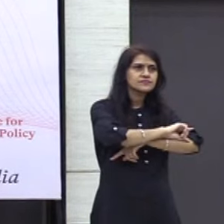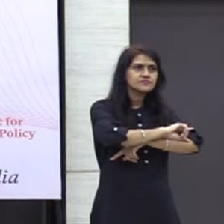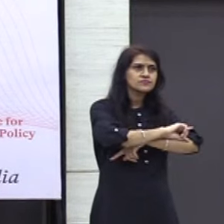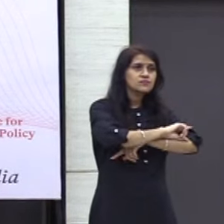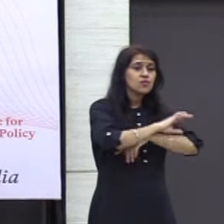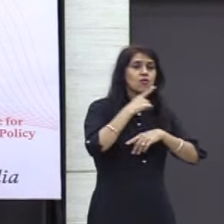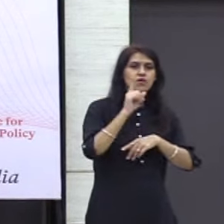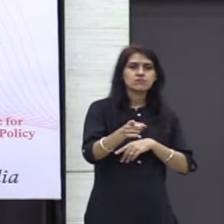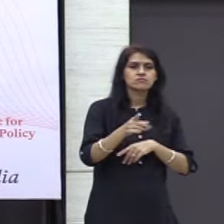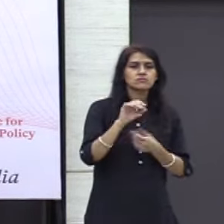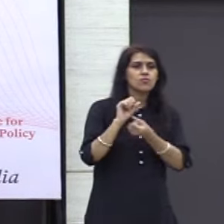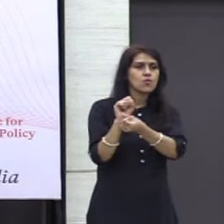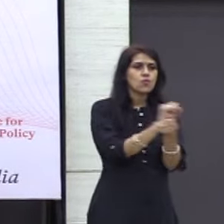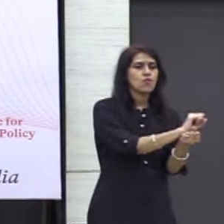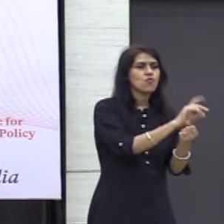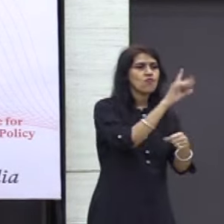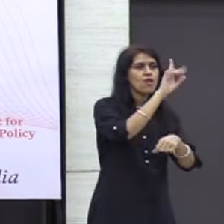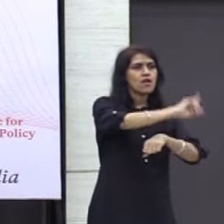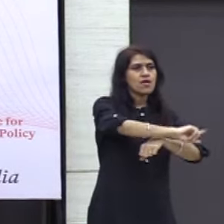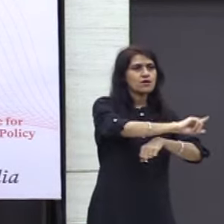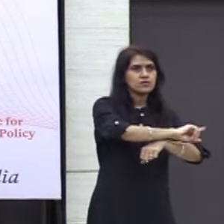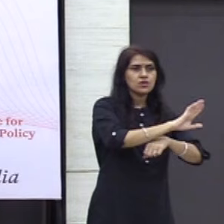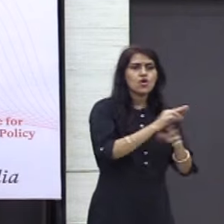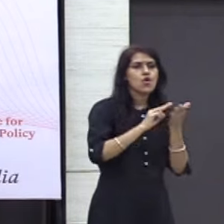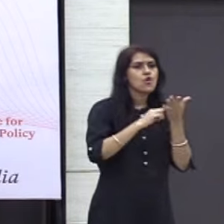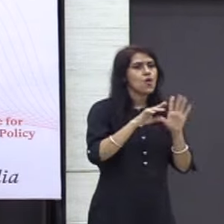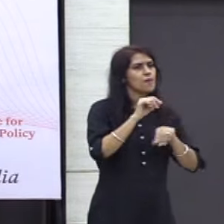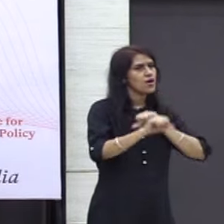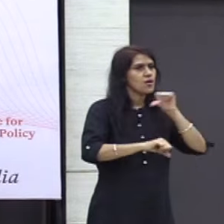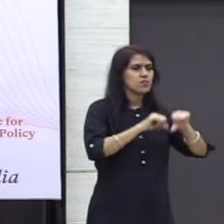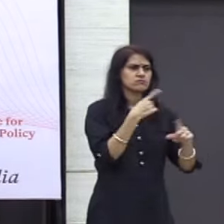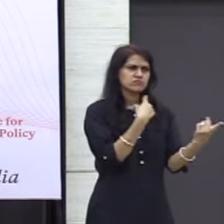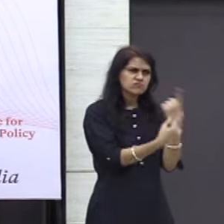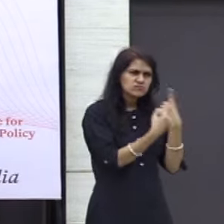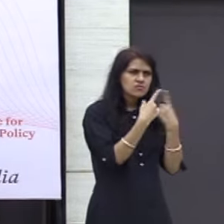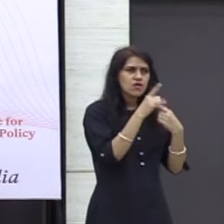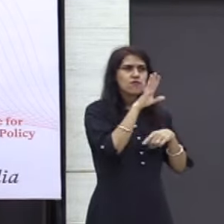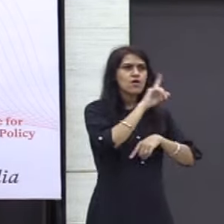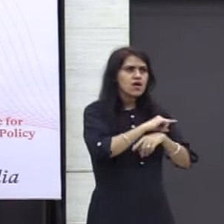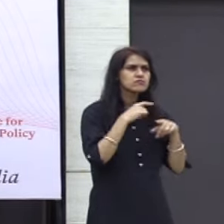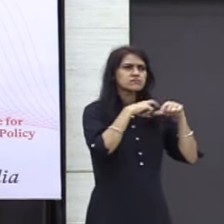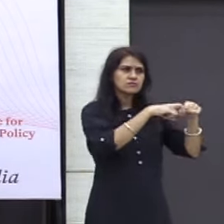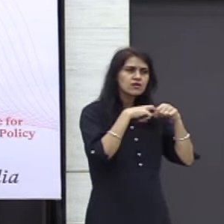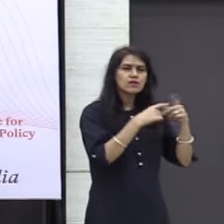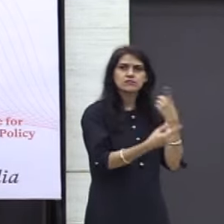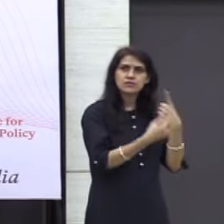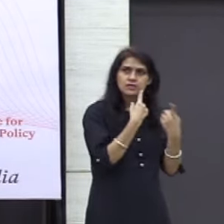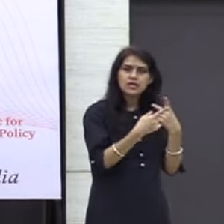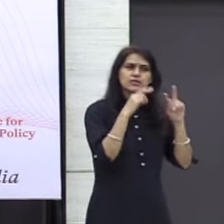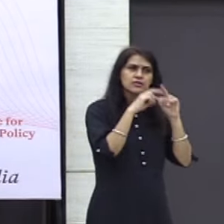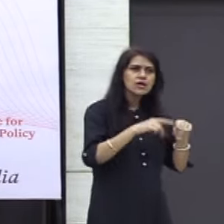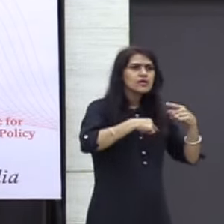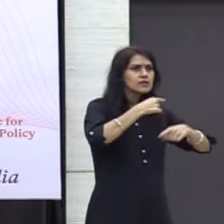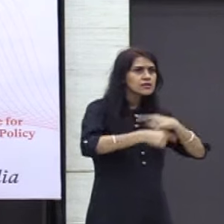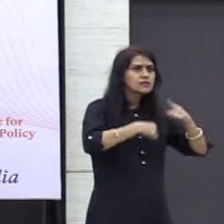Remand will be taken to judicial custody and all that. That's the normal procedure. And at the time of an investigation, there will be a daily